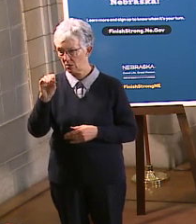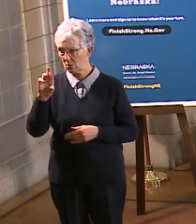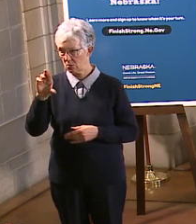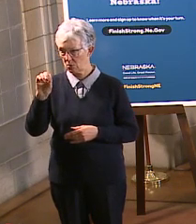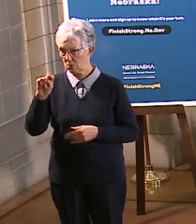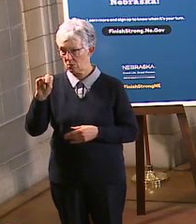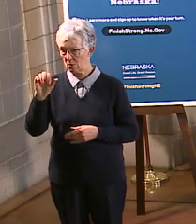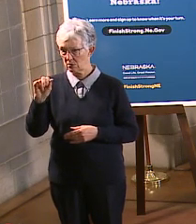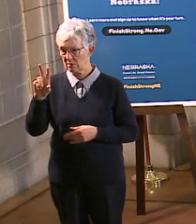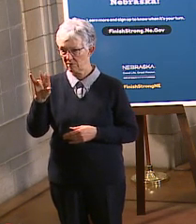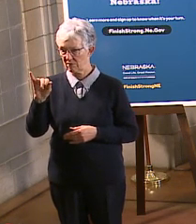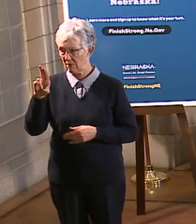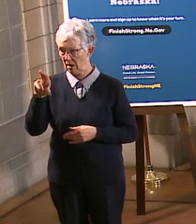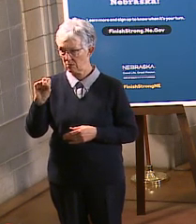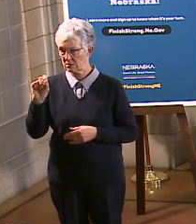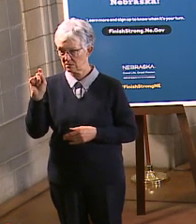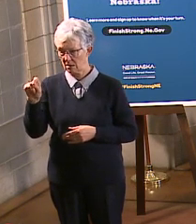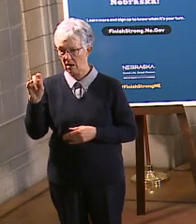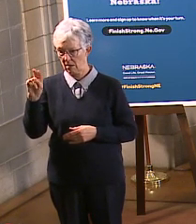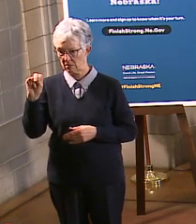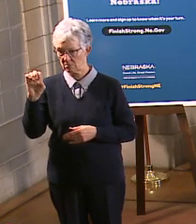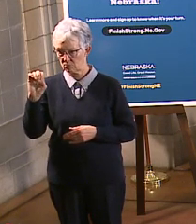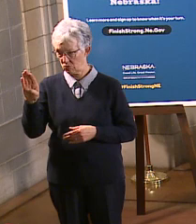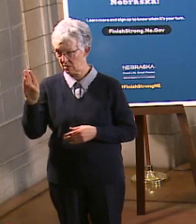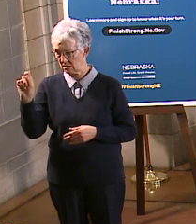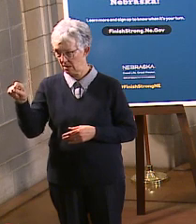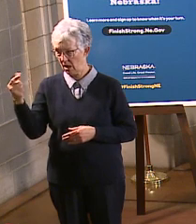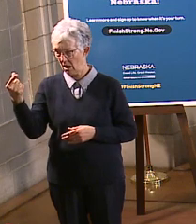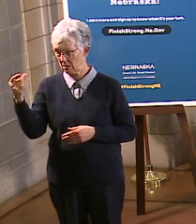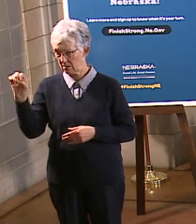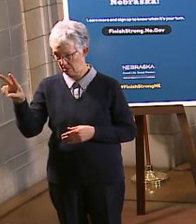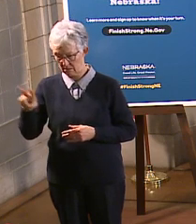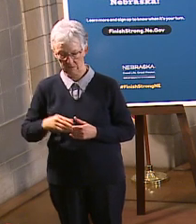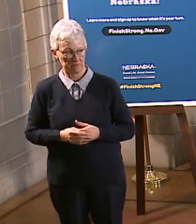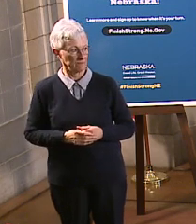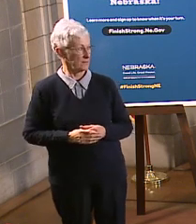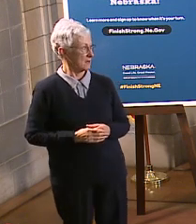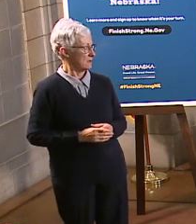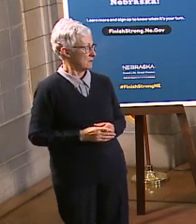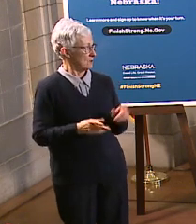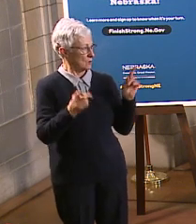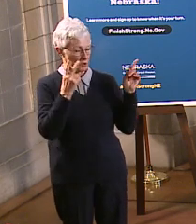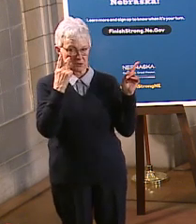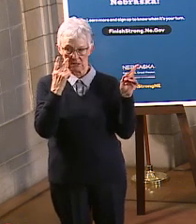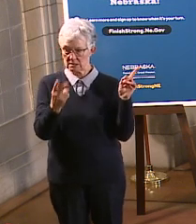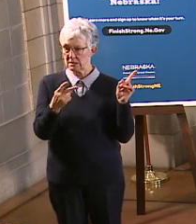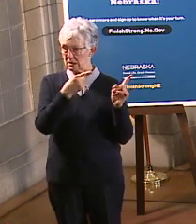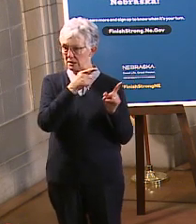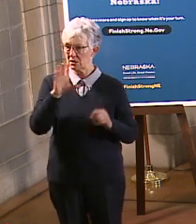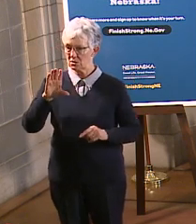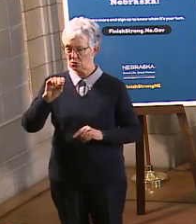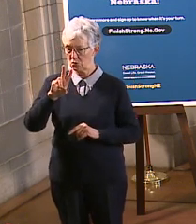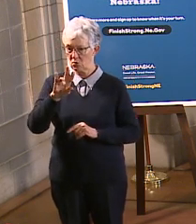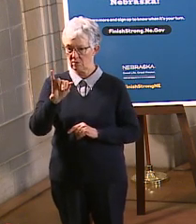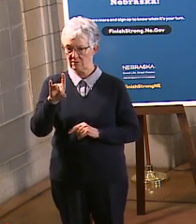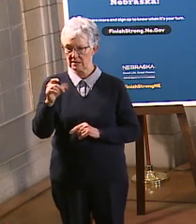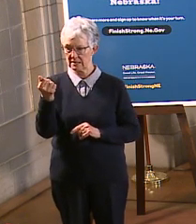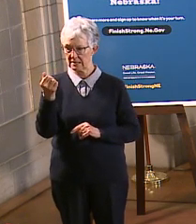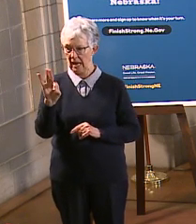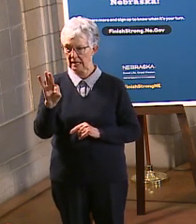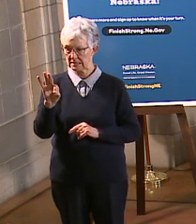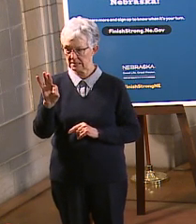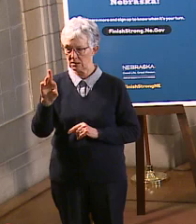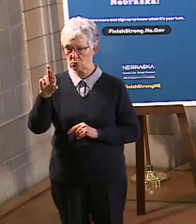www.coronavirus.nebraska.gov, which you see on the screen. The first view you will see is a pop-out with the COVID-19 relief